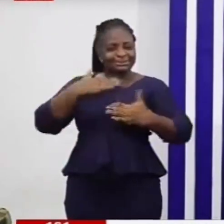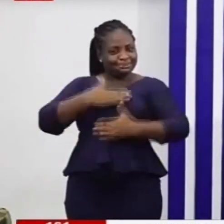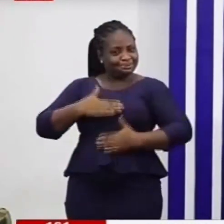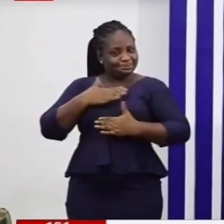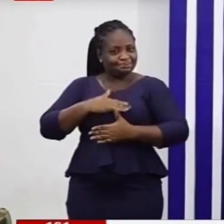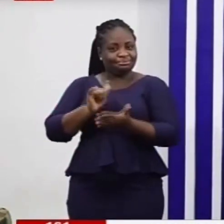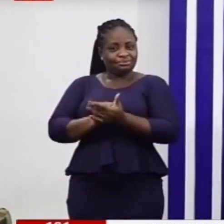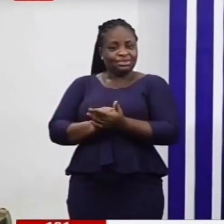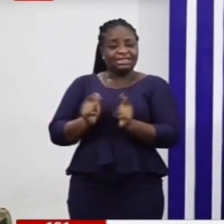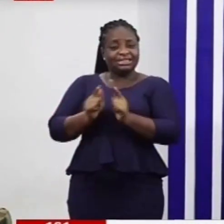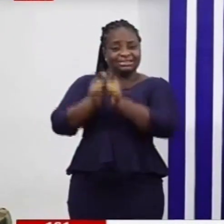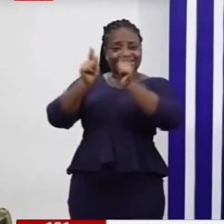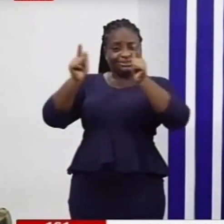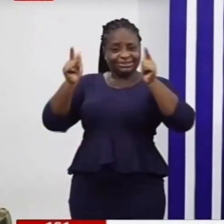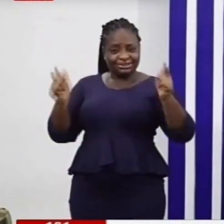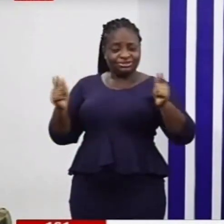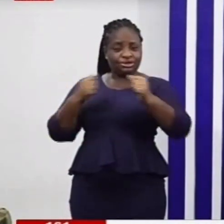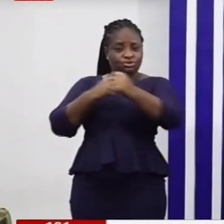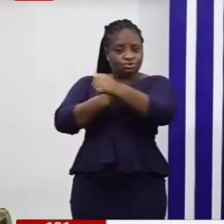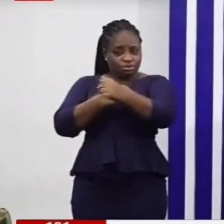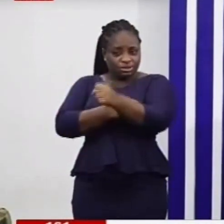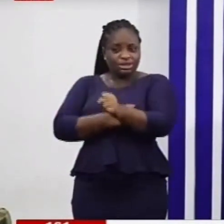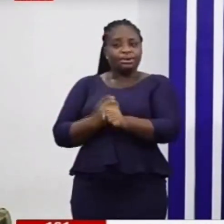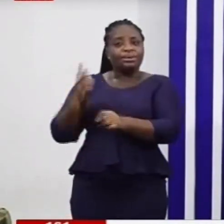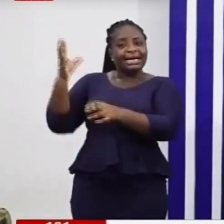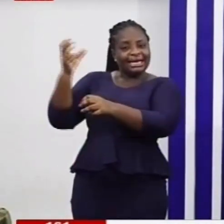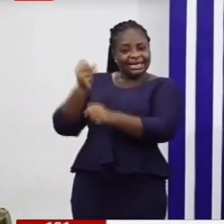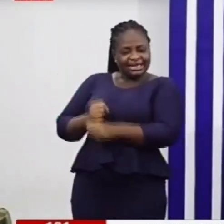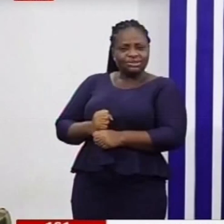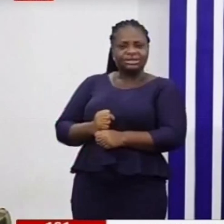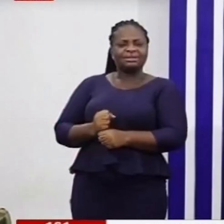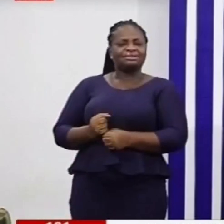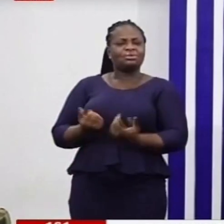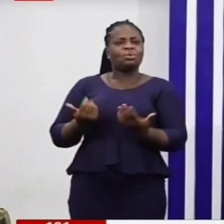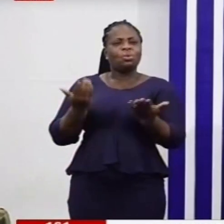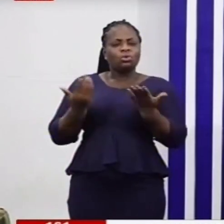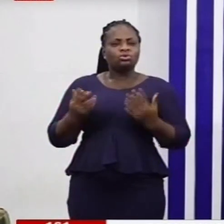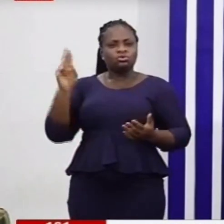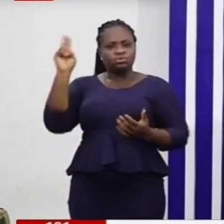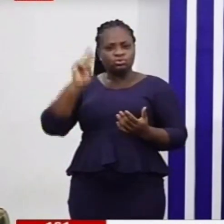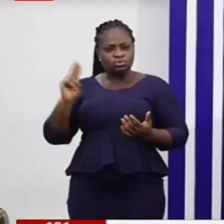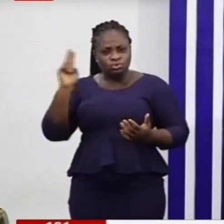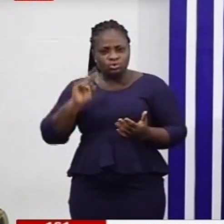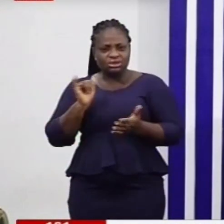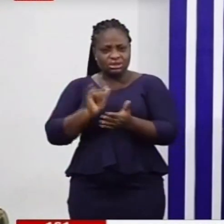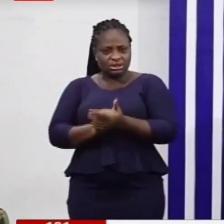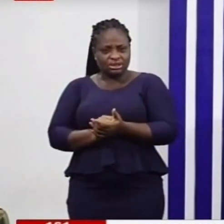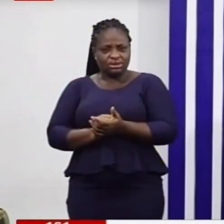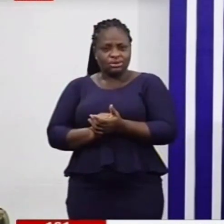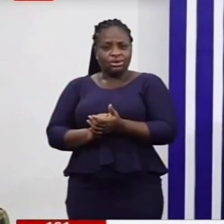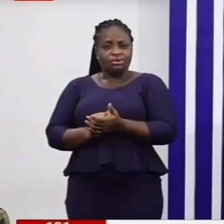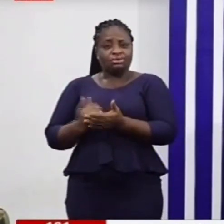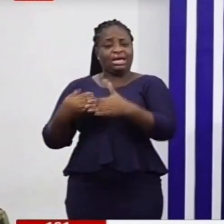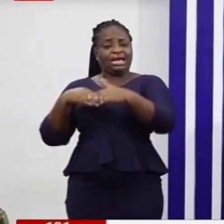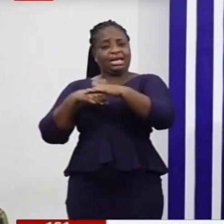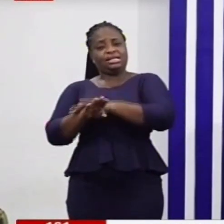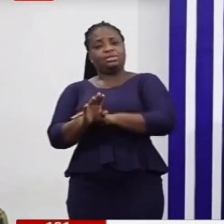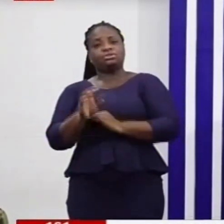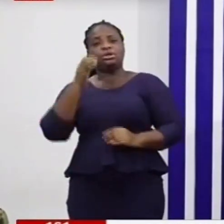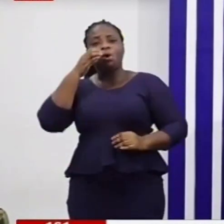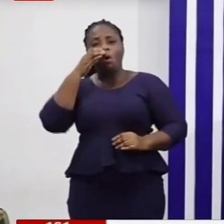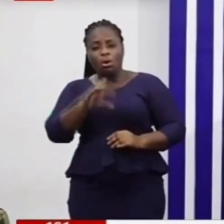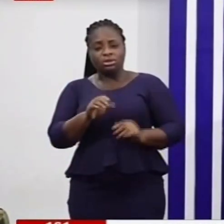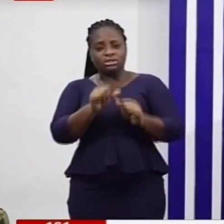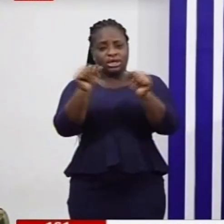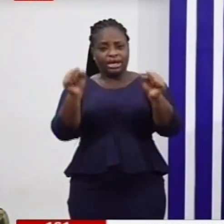general compliance and support that we are getting, and we intend to use that for the second layer, that when they get into the hot spots,